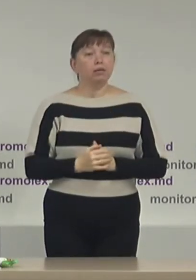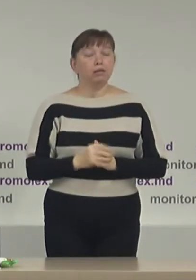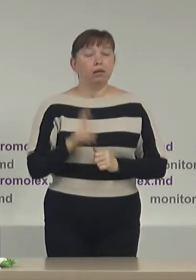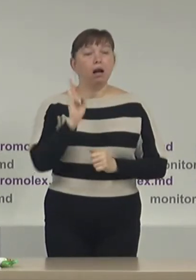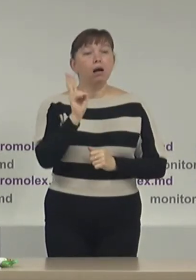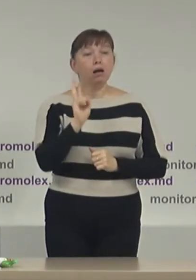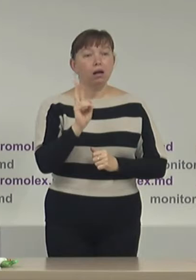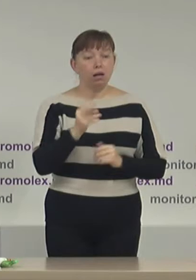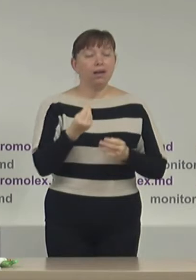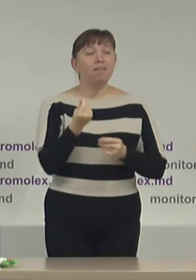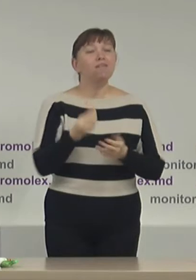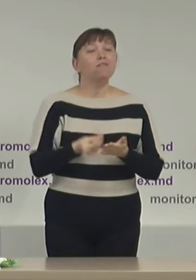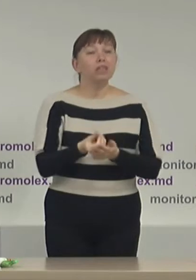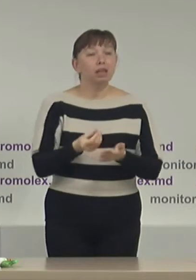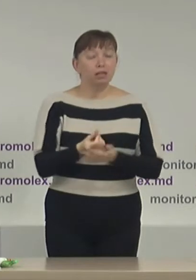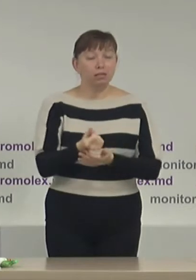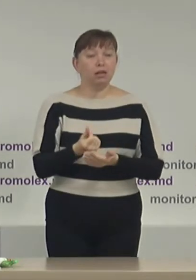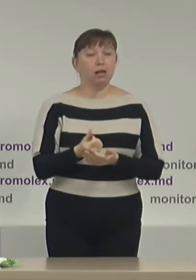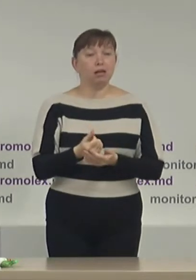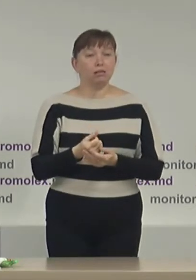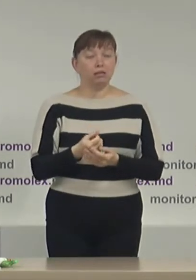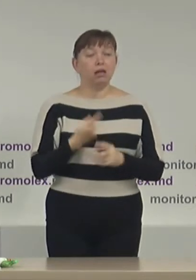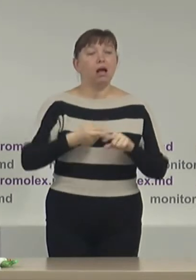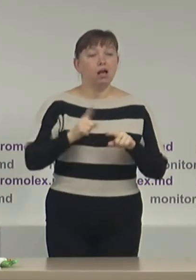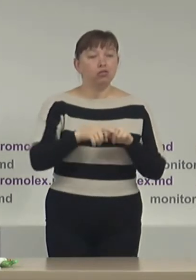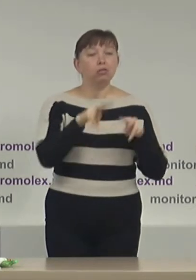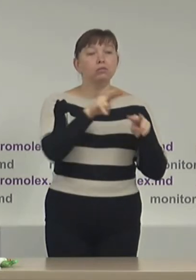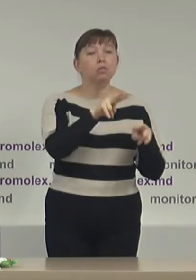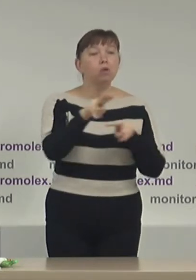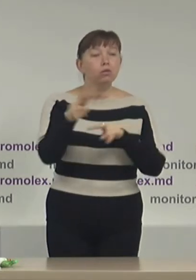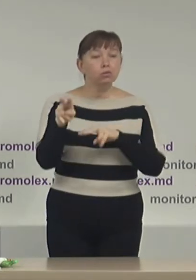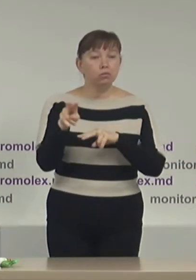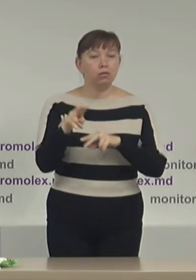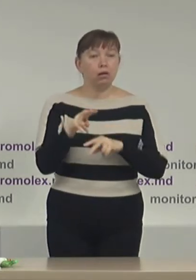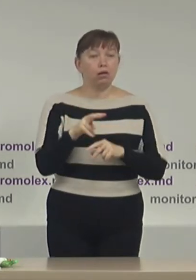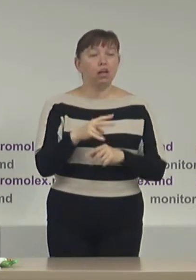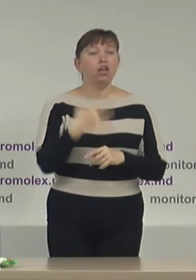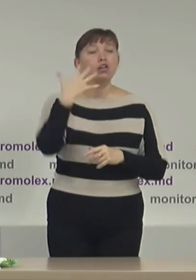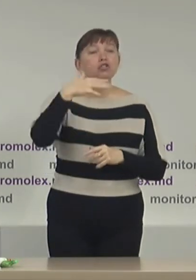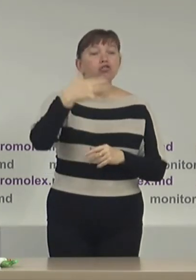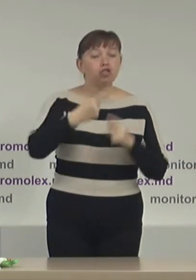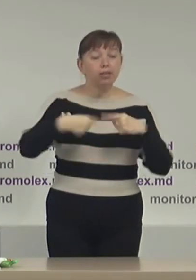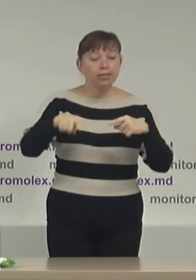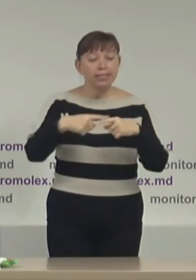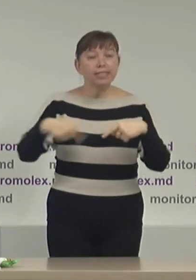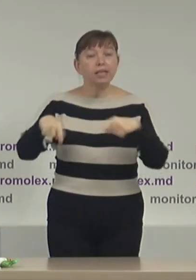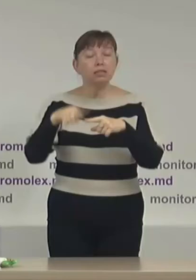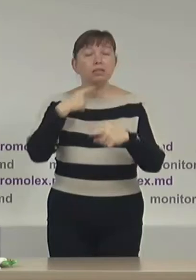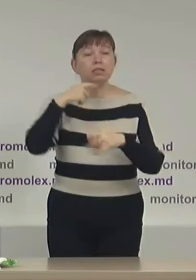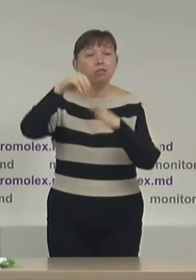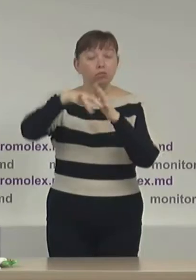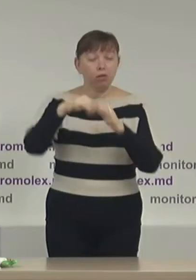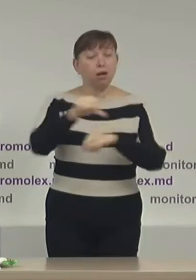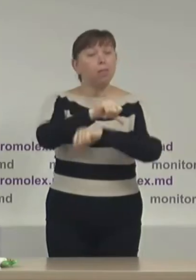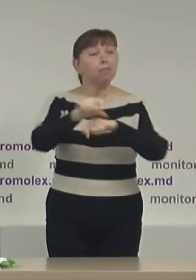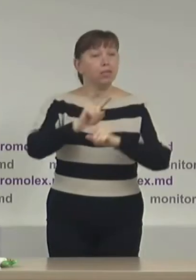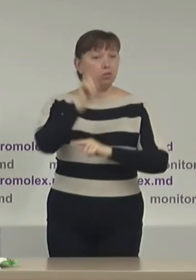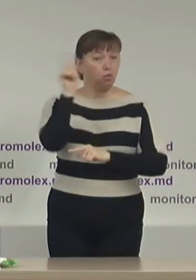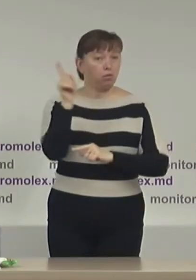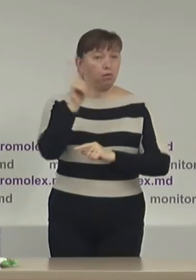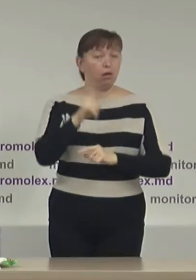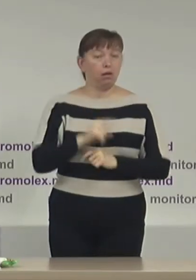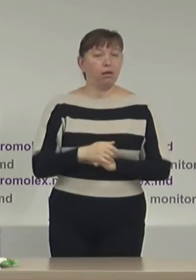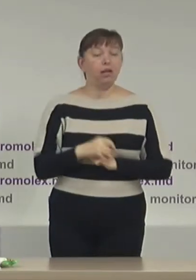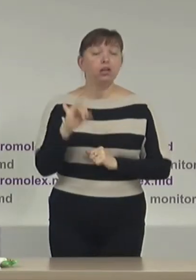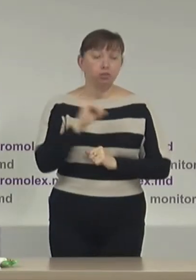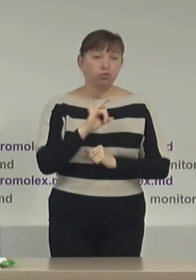Europe, which is funding the aspects related to monitoring in at least